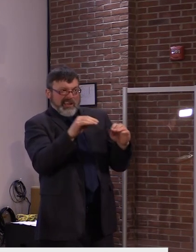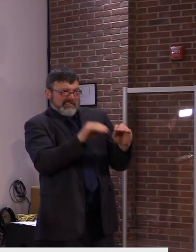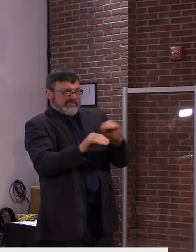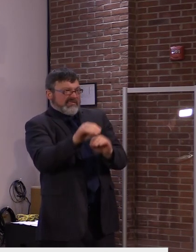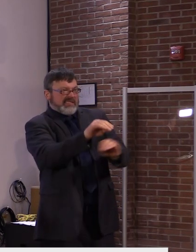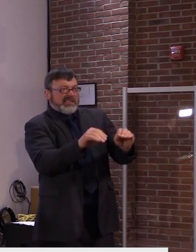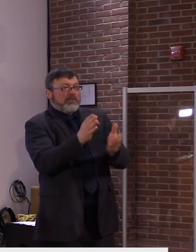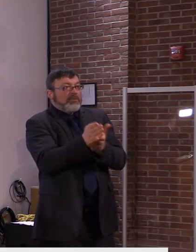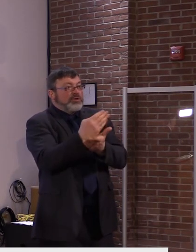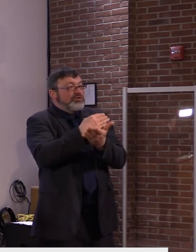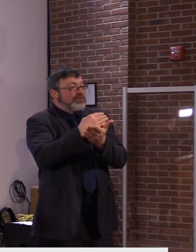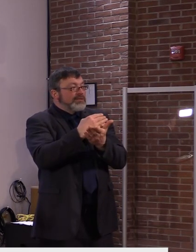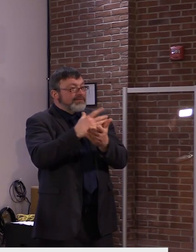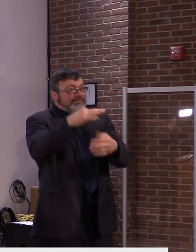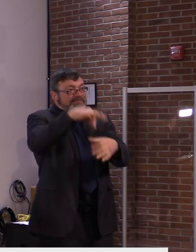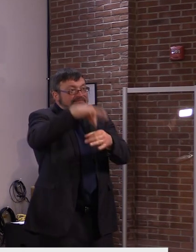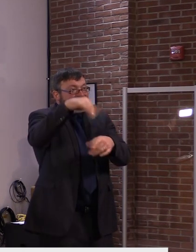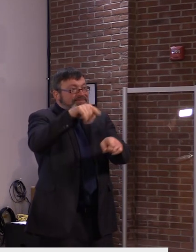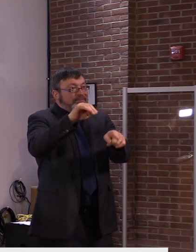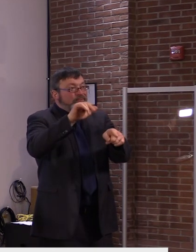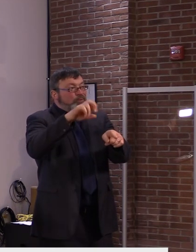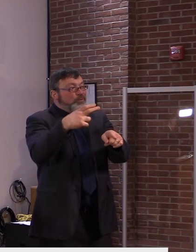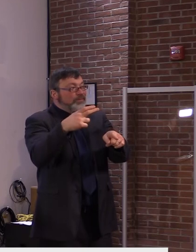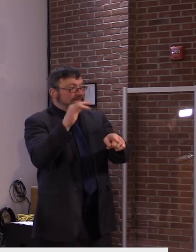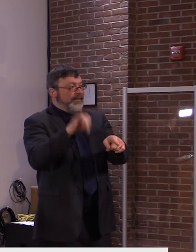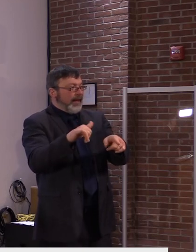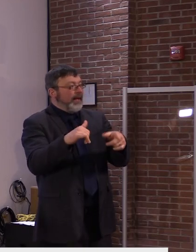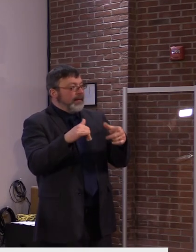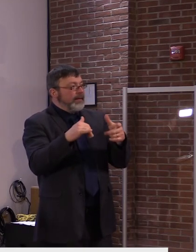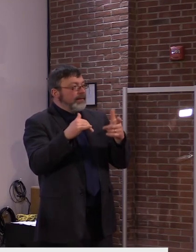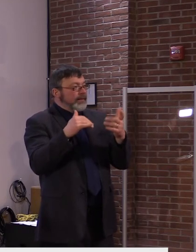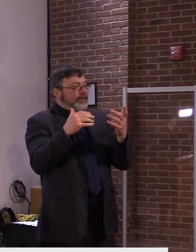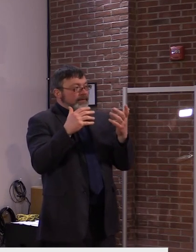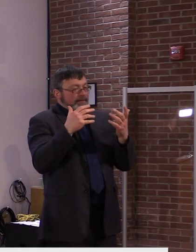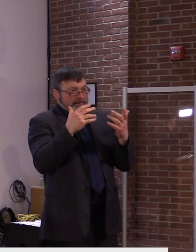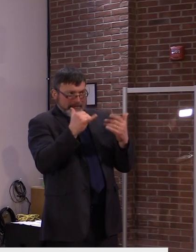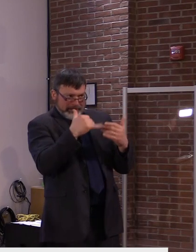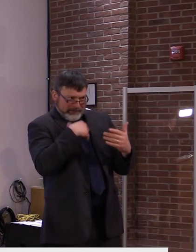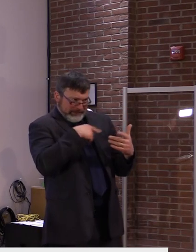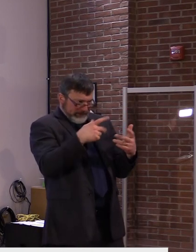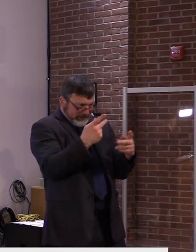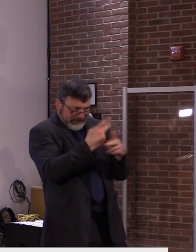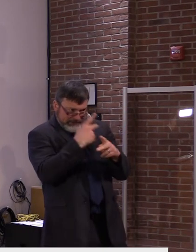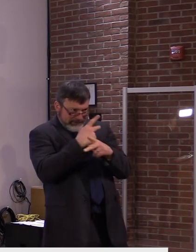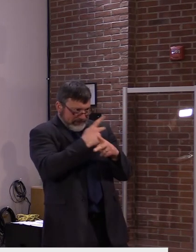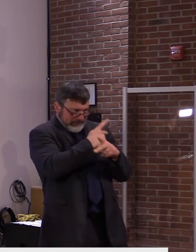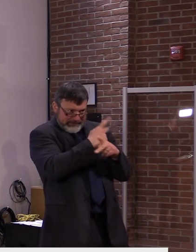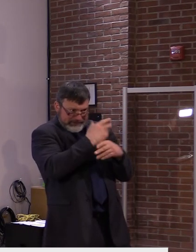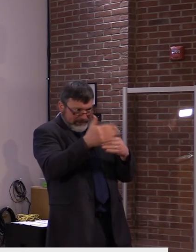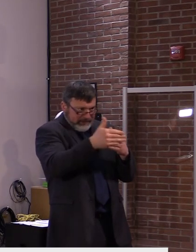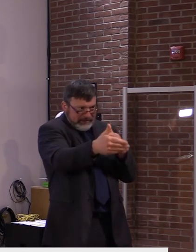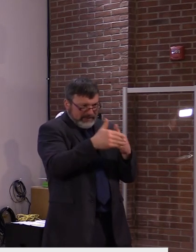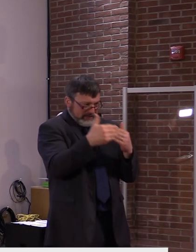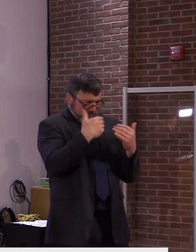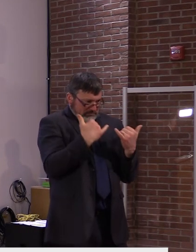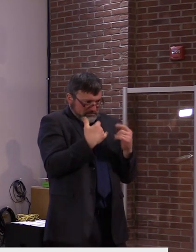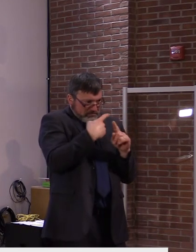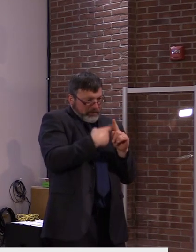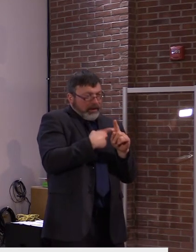agreements and so forth. That usually between now and April 1st, they'll have a sense of where the majority of their staff are in terms of returning or